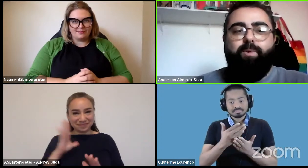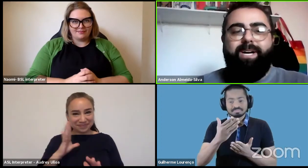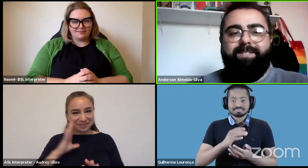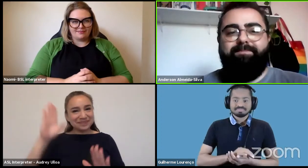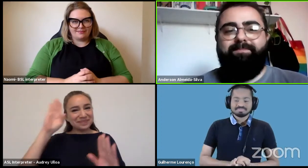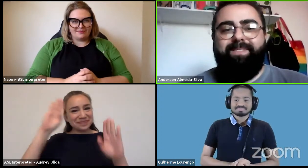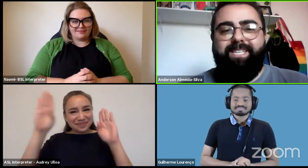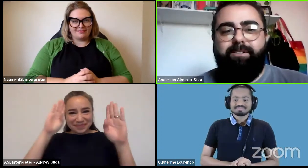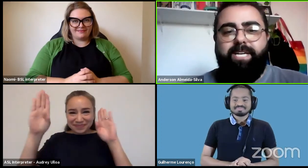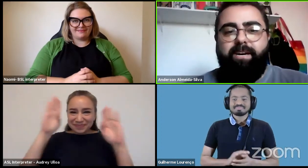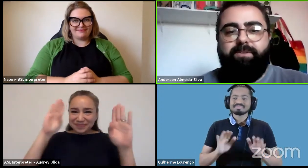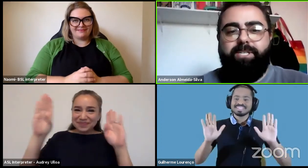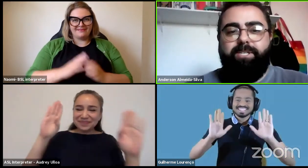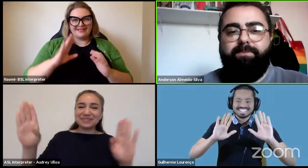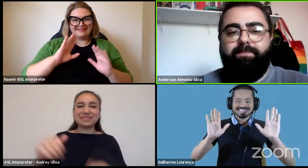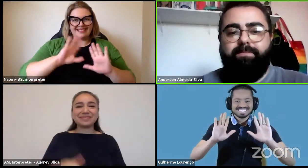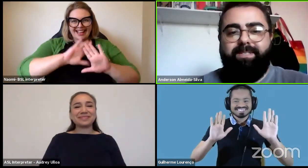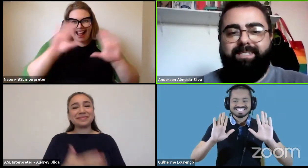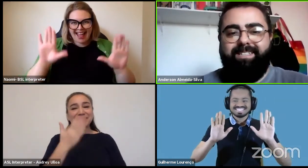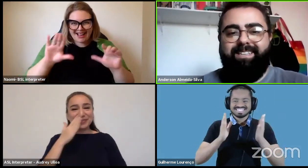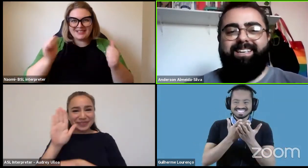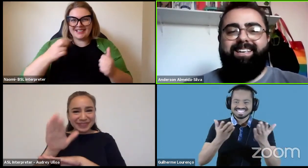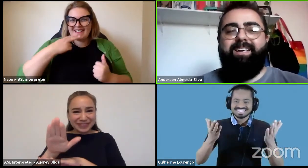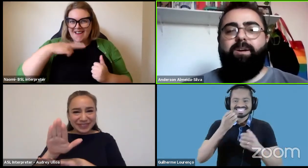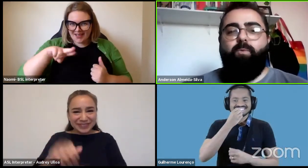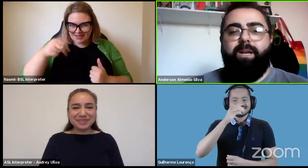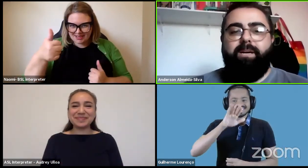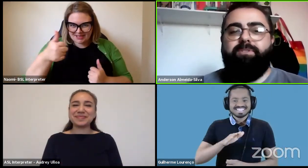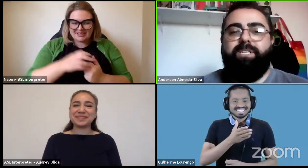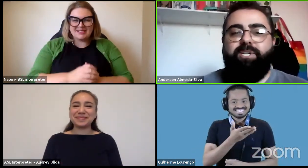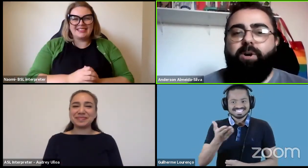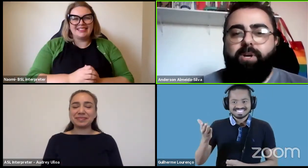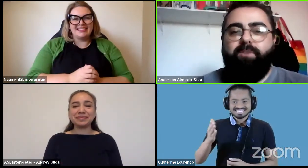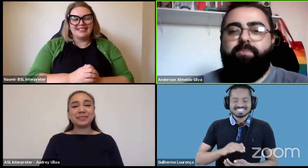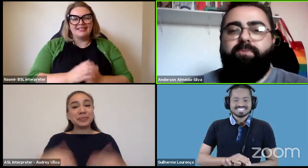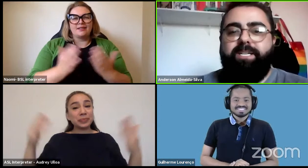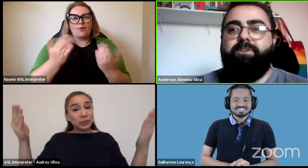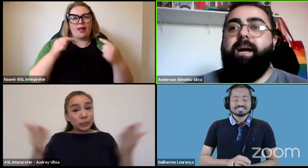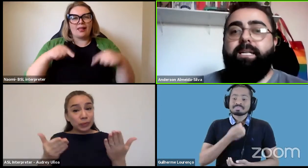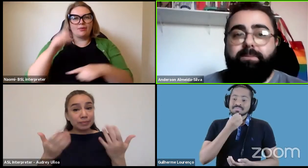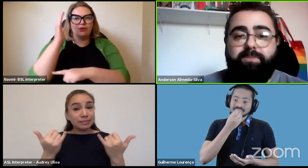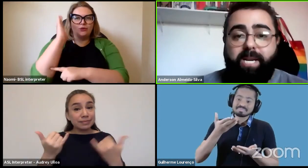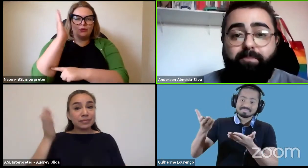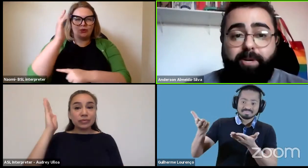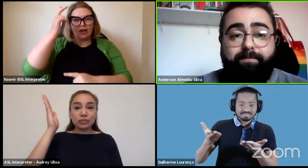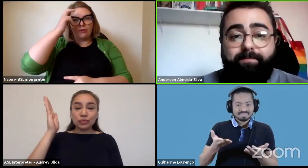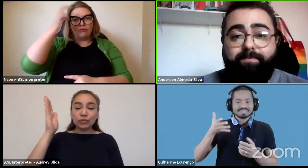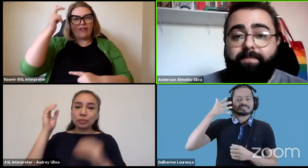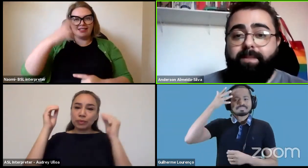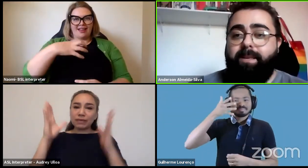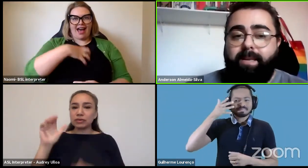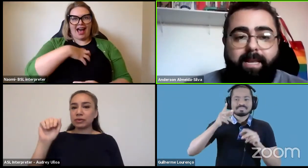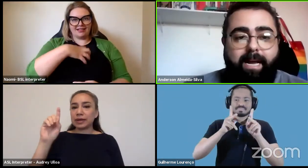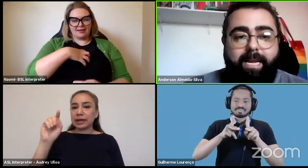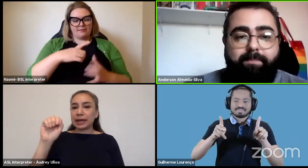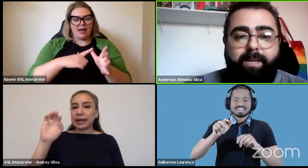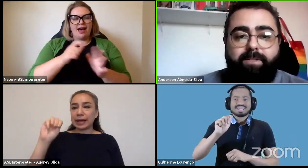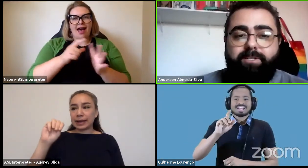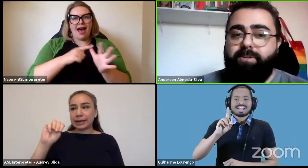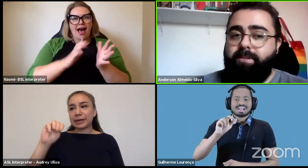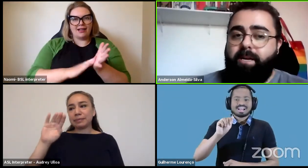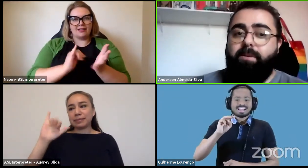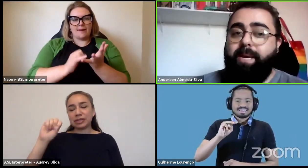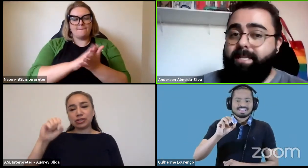Hello, everyone. Good afternoon. Welcome to the talk of Professor Adam Schembri. I